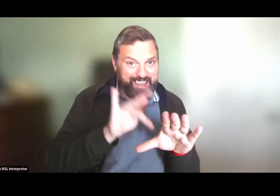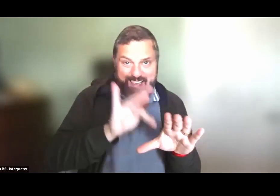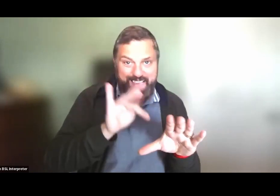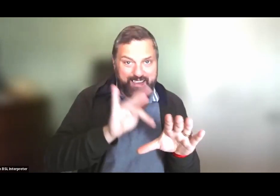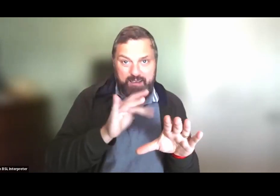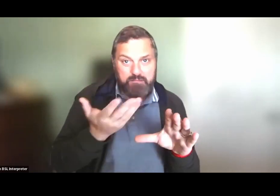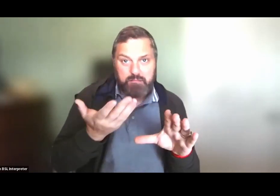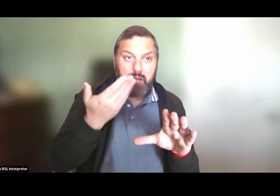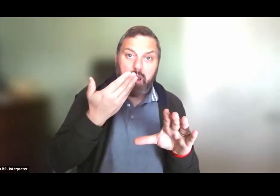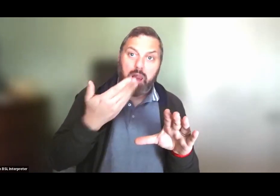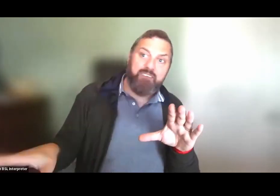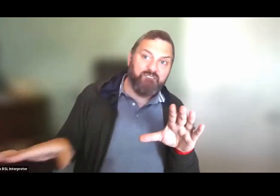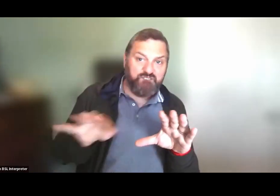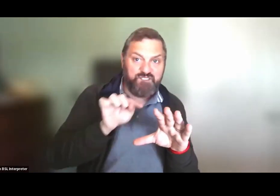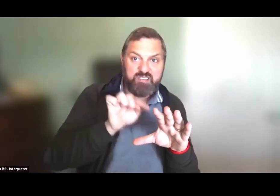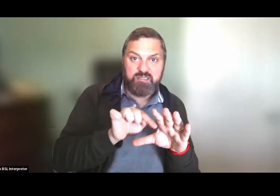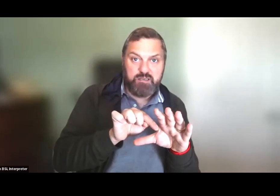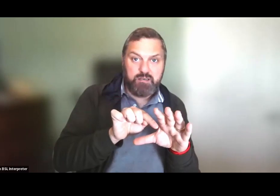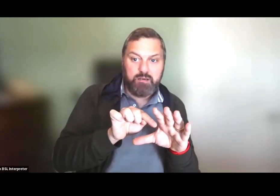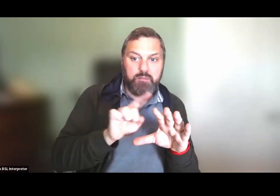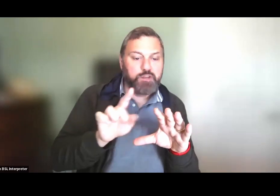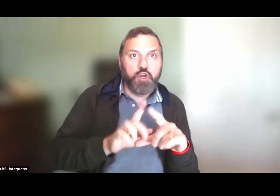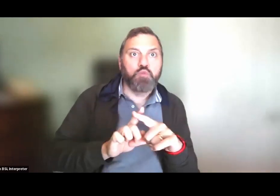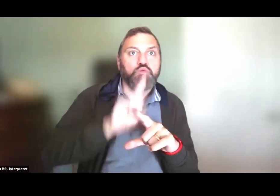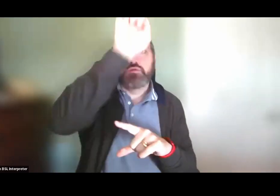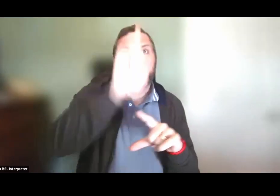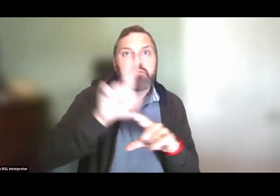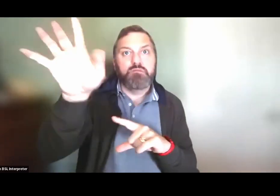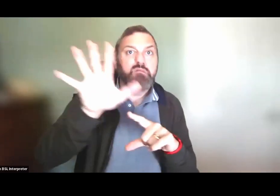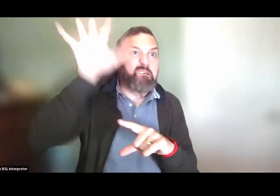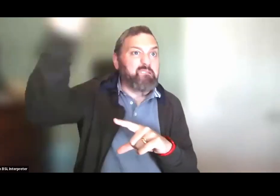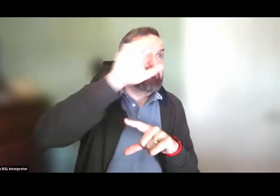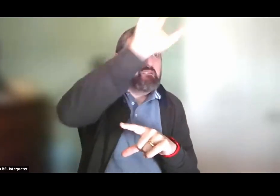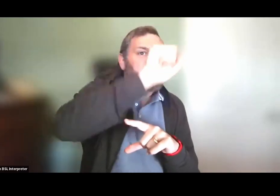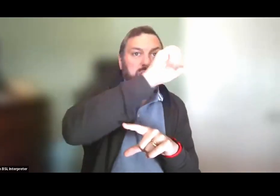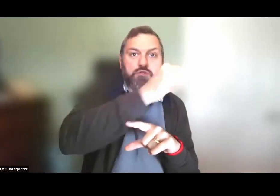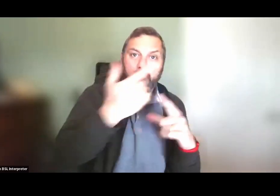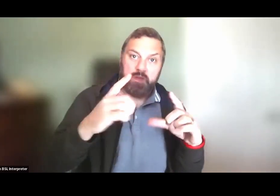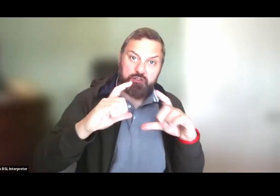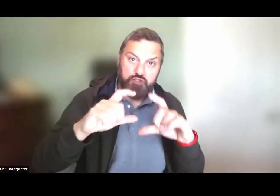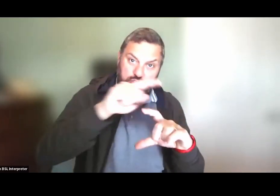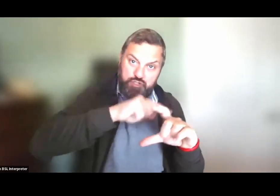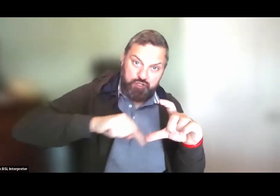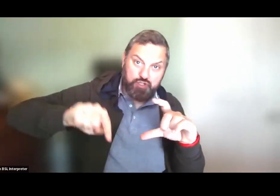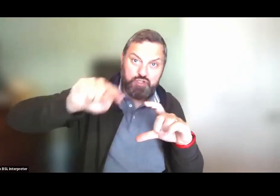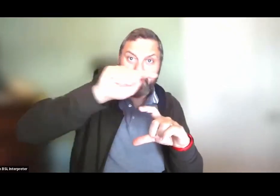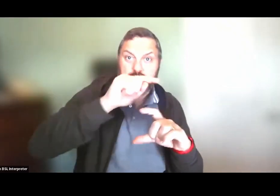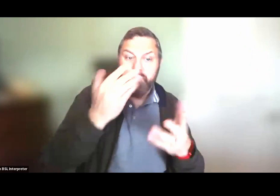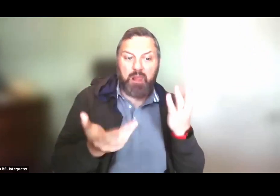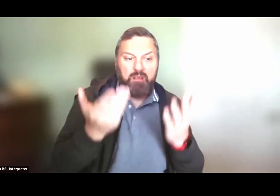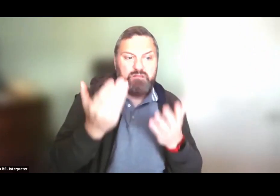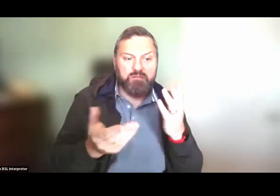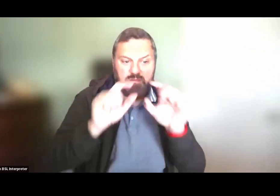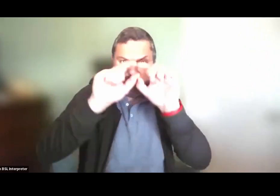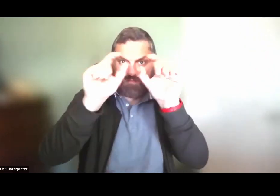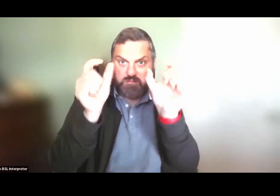short on the essentials of life, but don't overshoot the limits of our life-supporting systems of our planetary